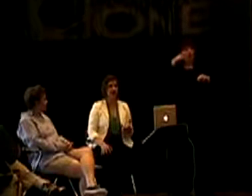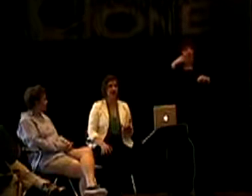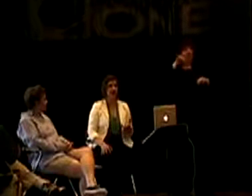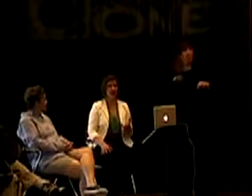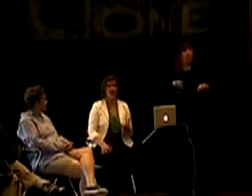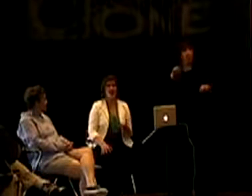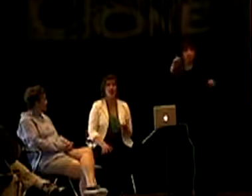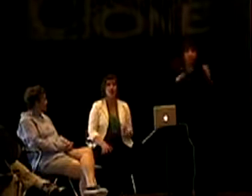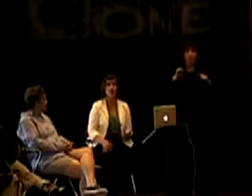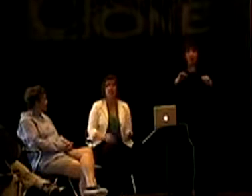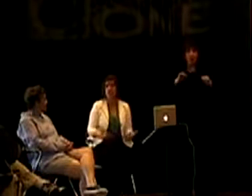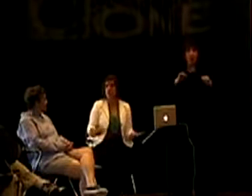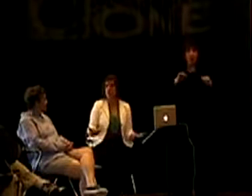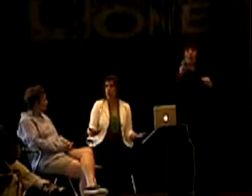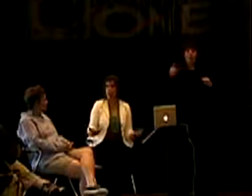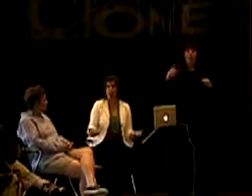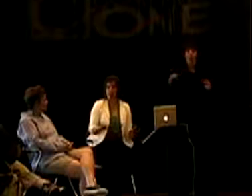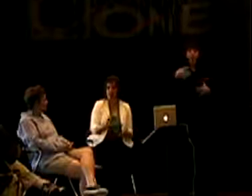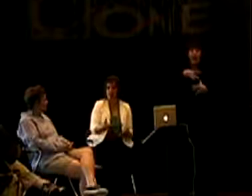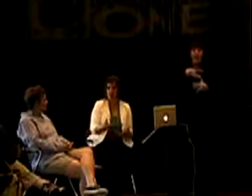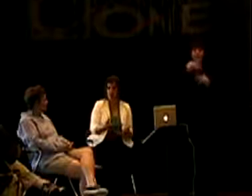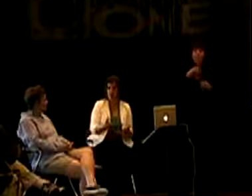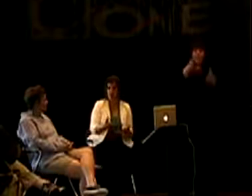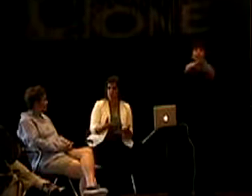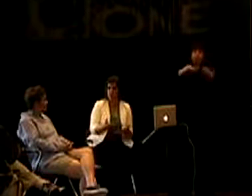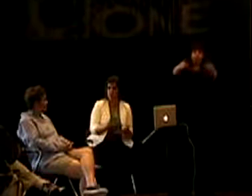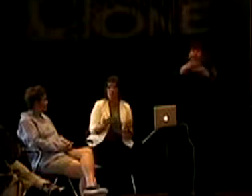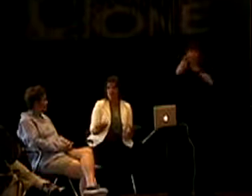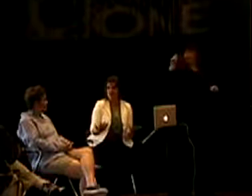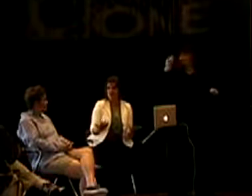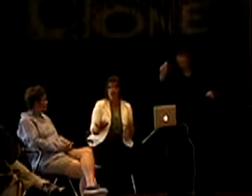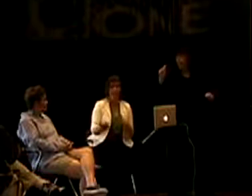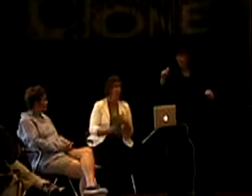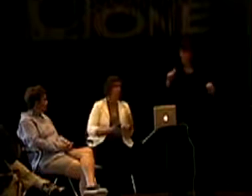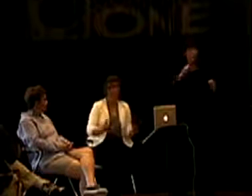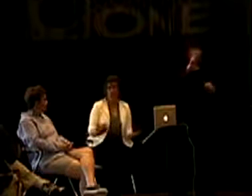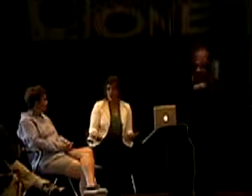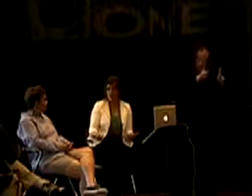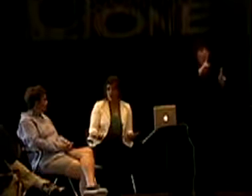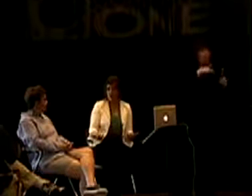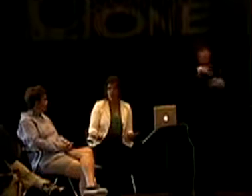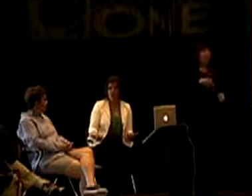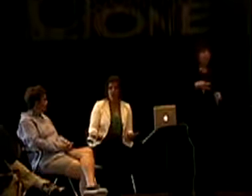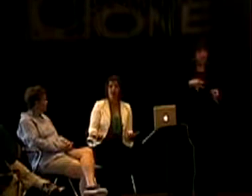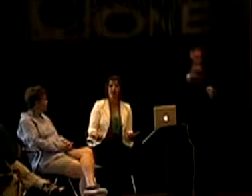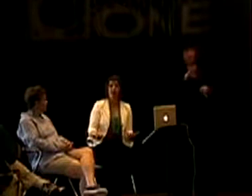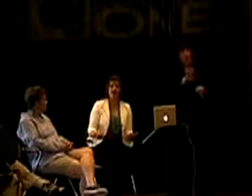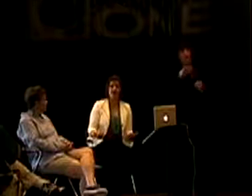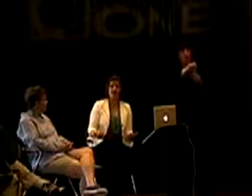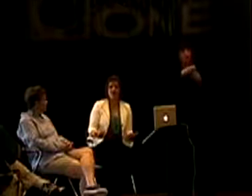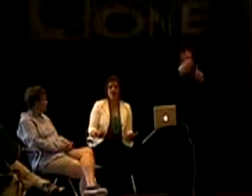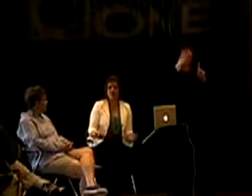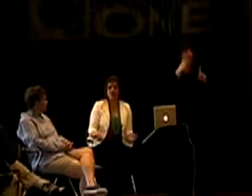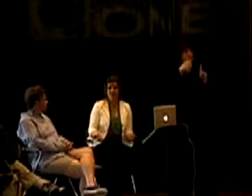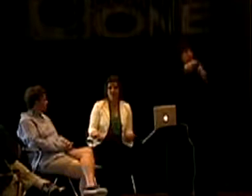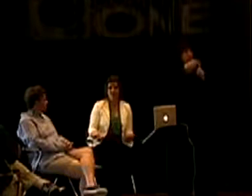play have an interesting story about people, so they're interesting people, interesting things happen to them, and that's,